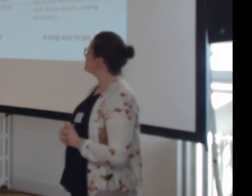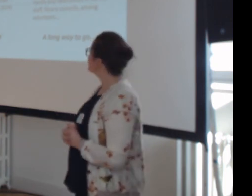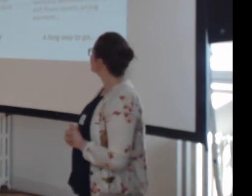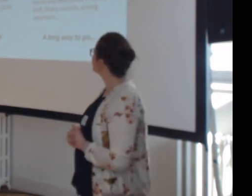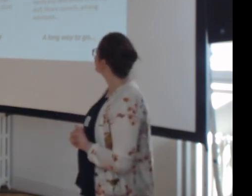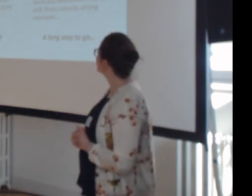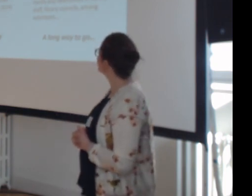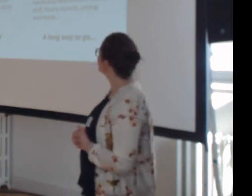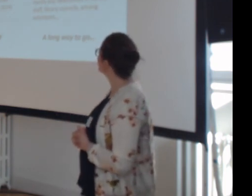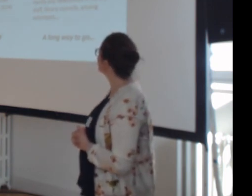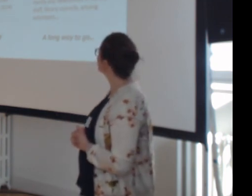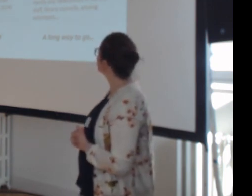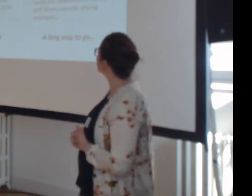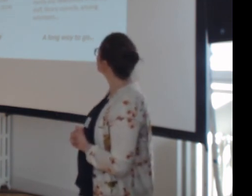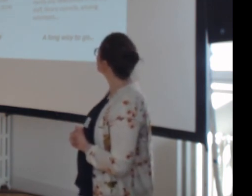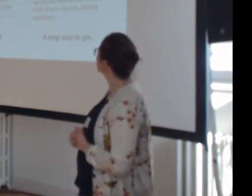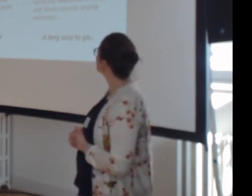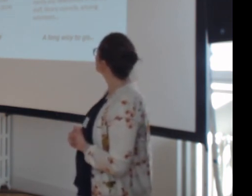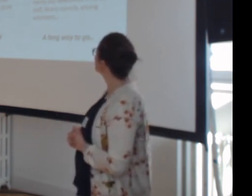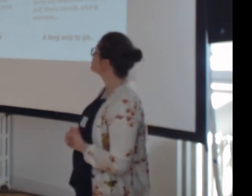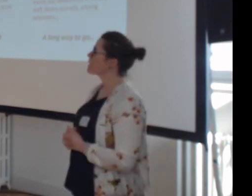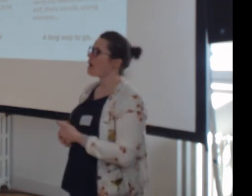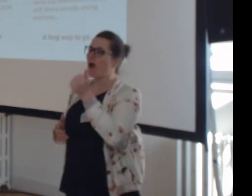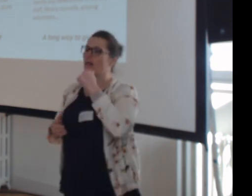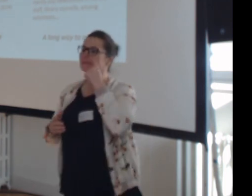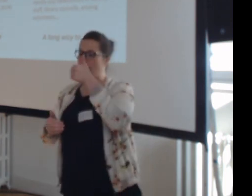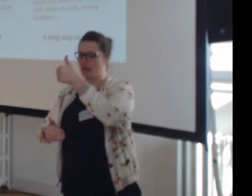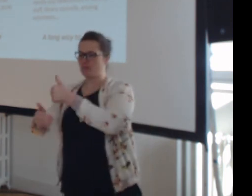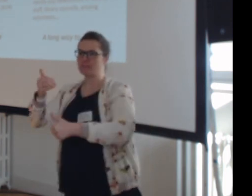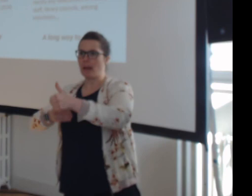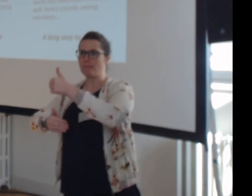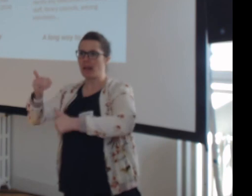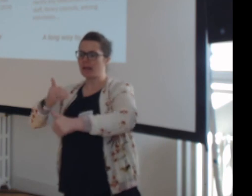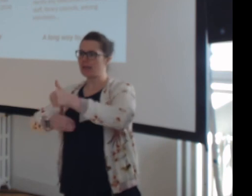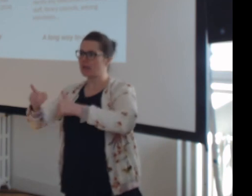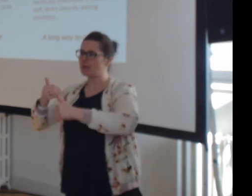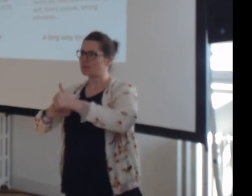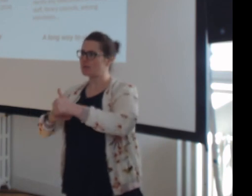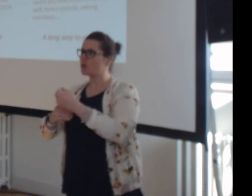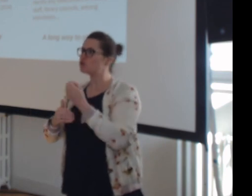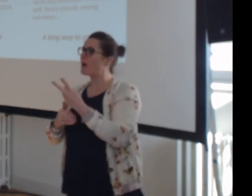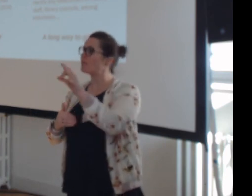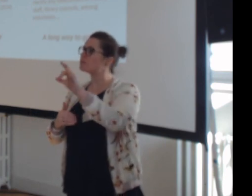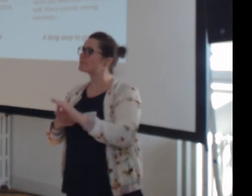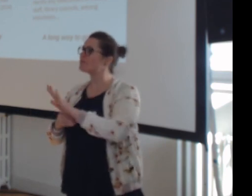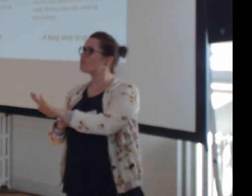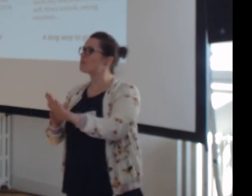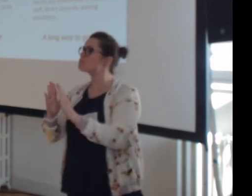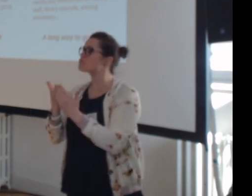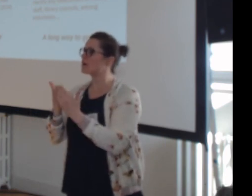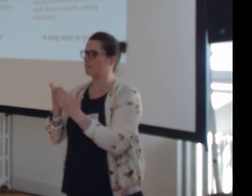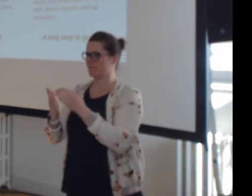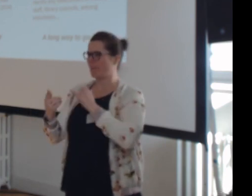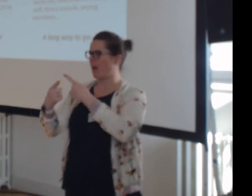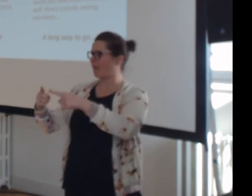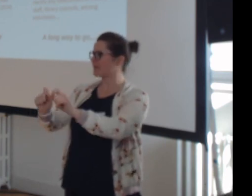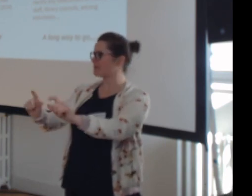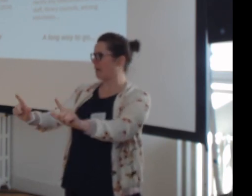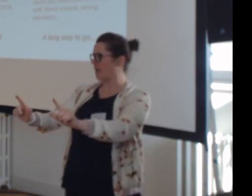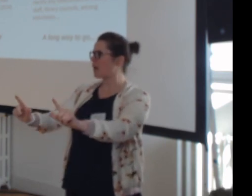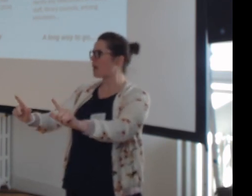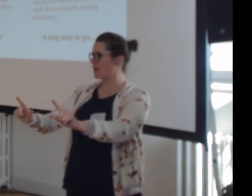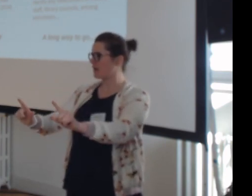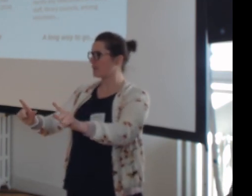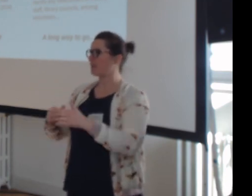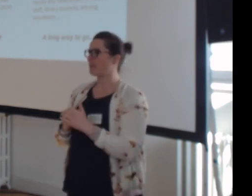we have a look at our collections, we have like almost 12% of books in other languages, which